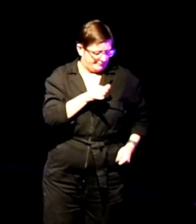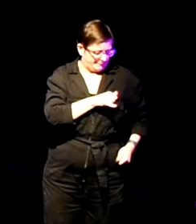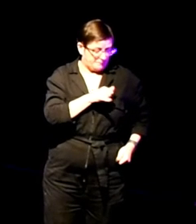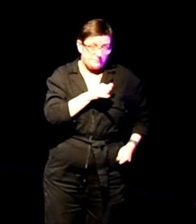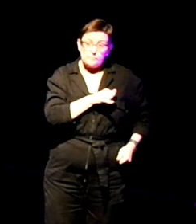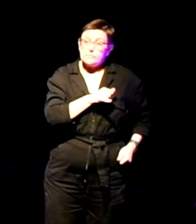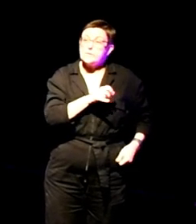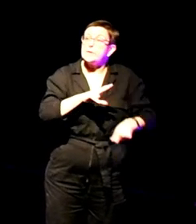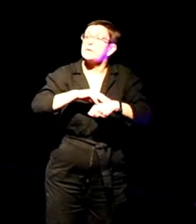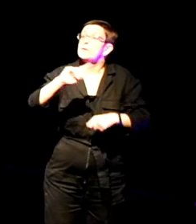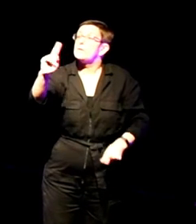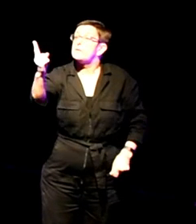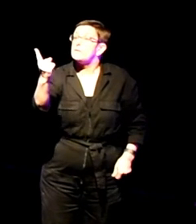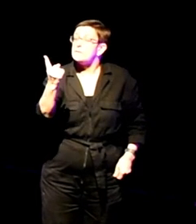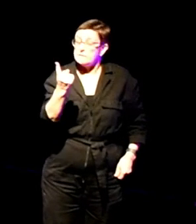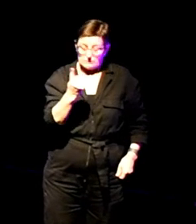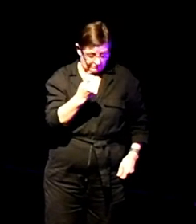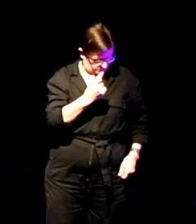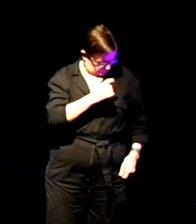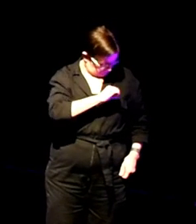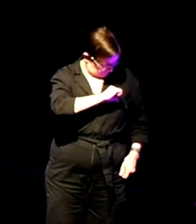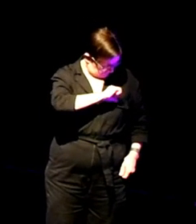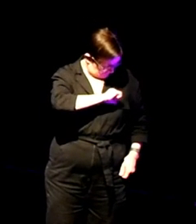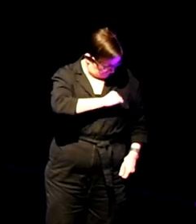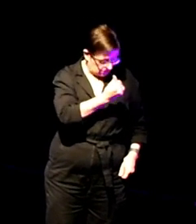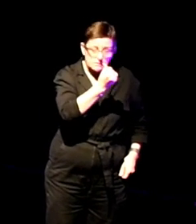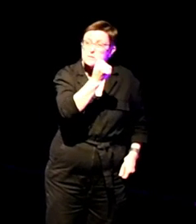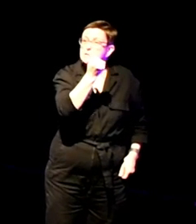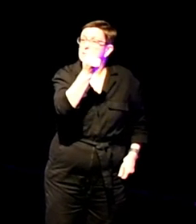The doctor cut it off.